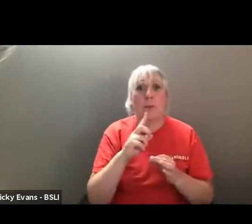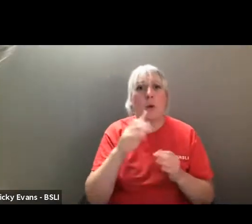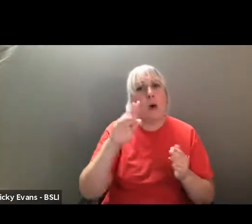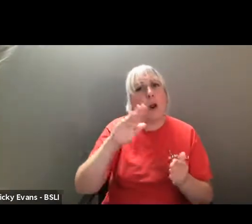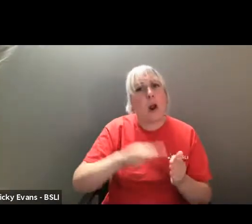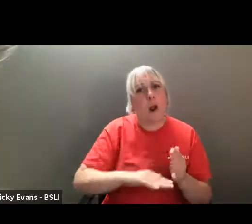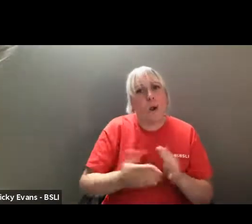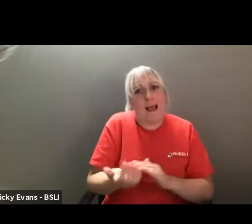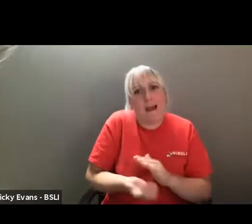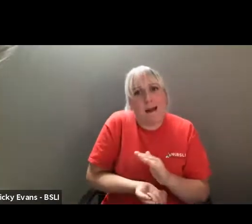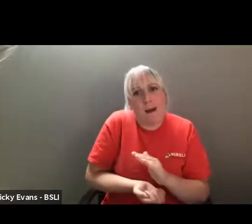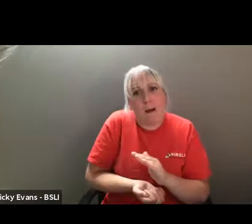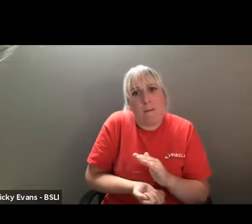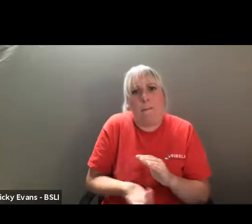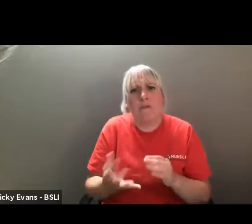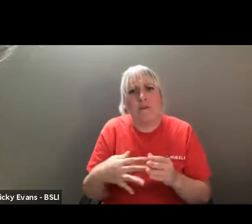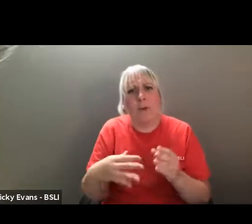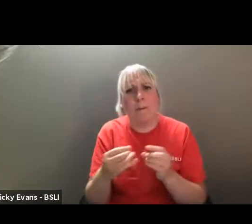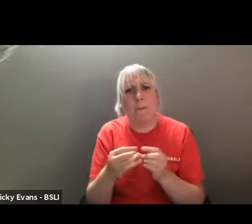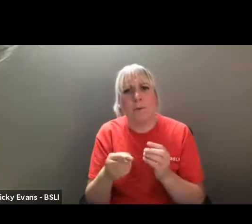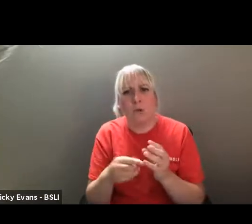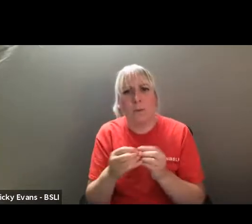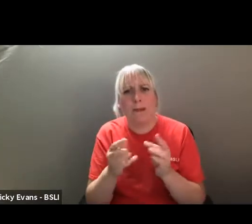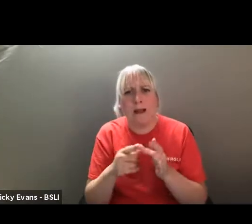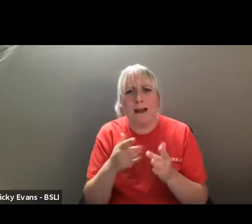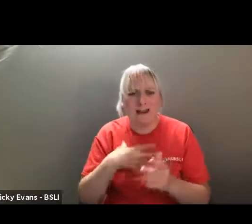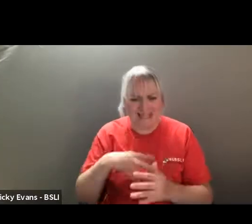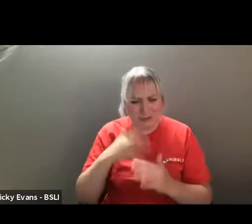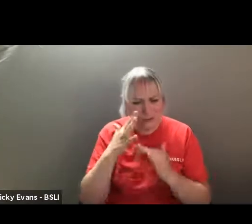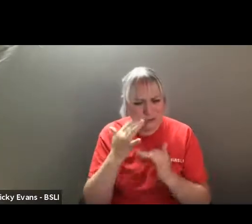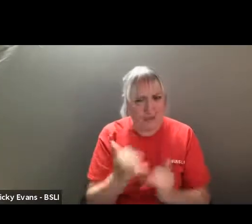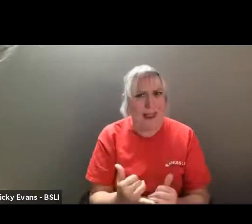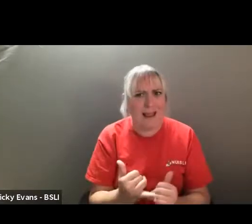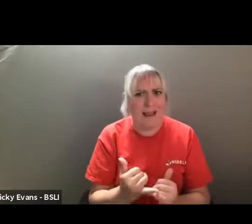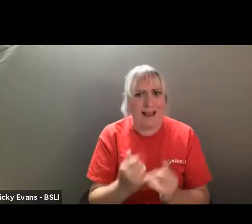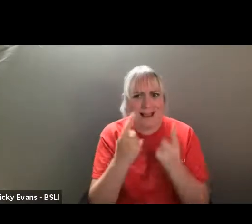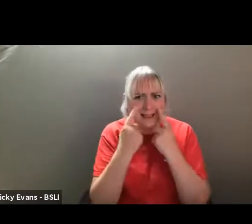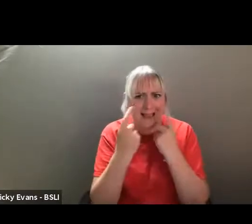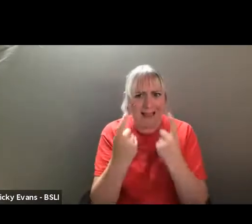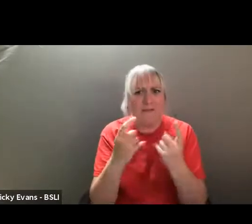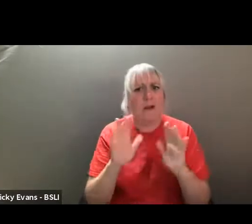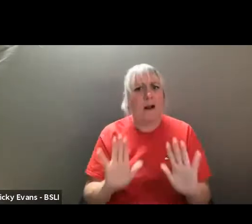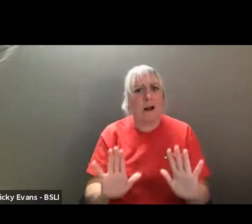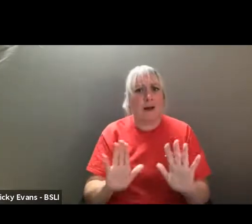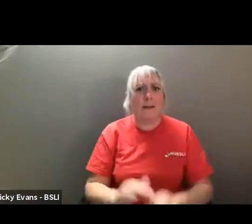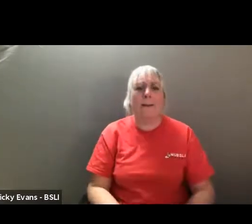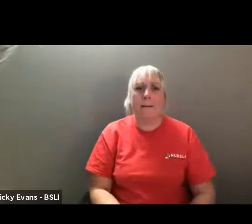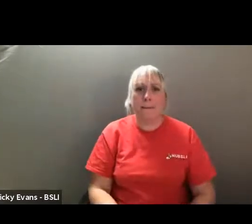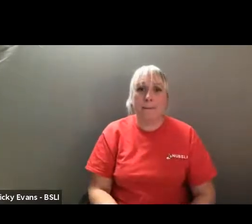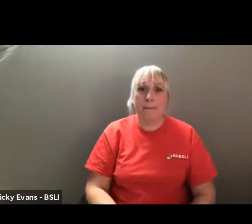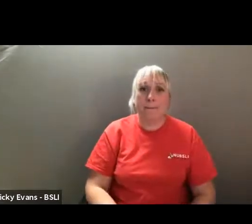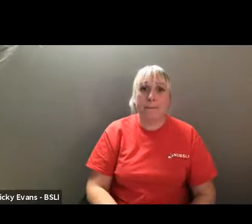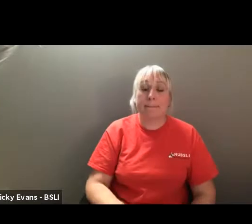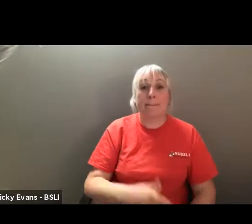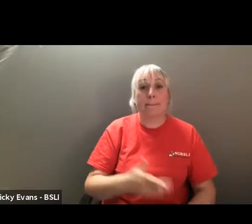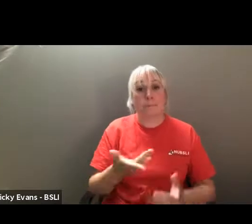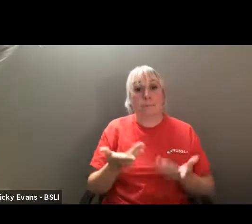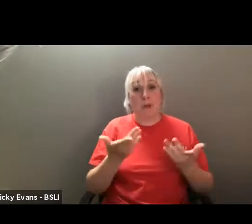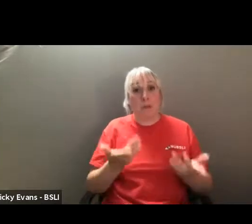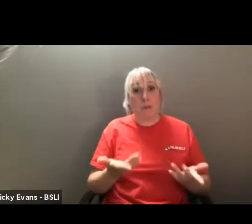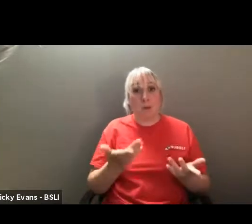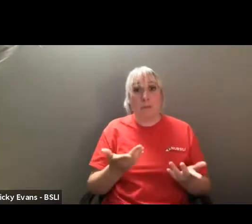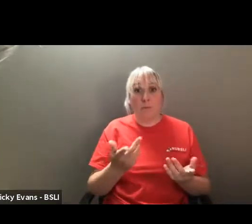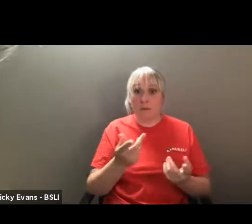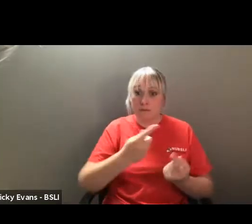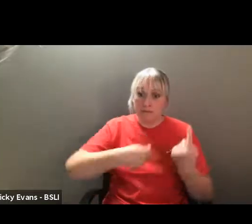a universal basic income scheme. Because at the moment, the tendency is to set